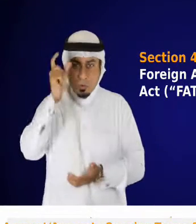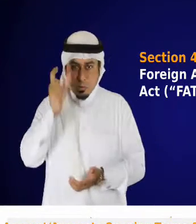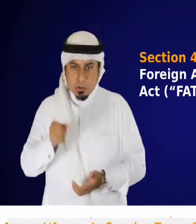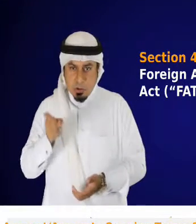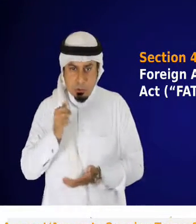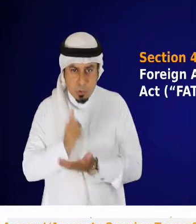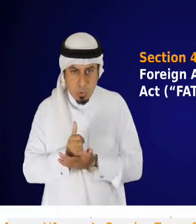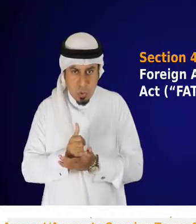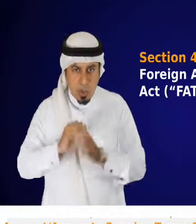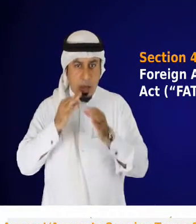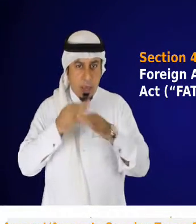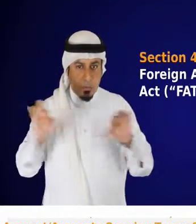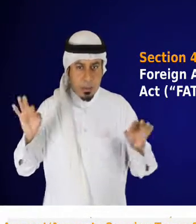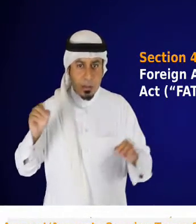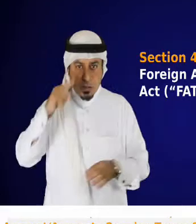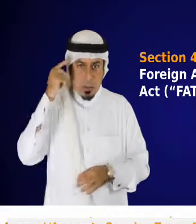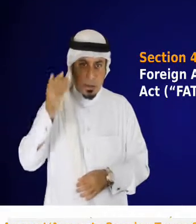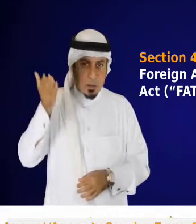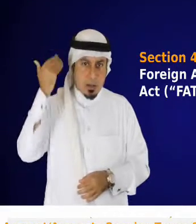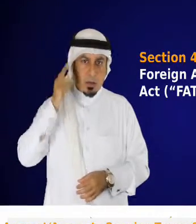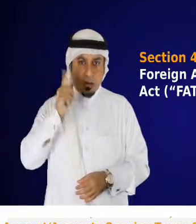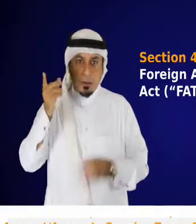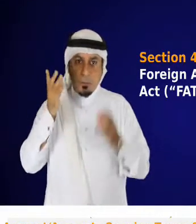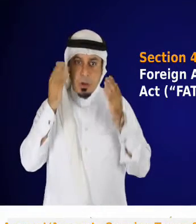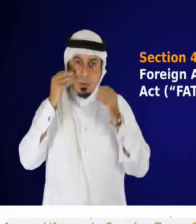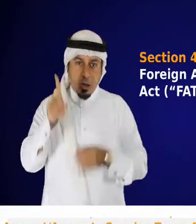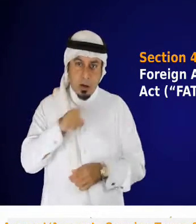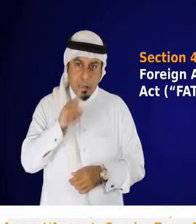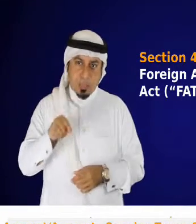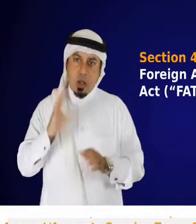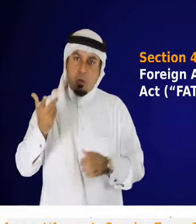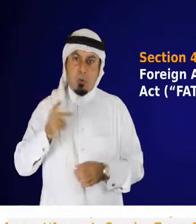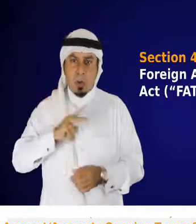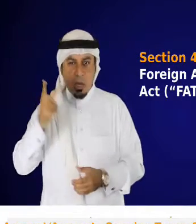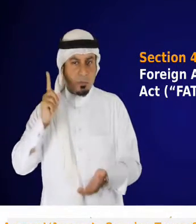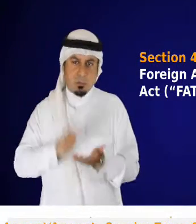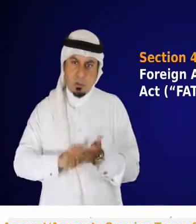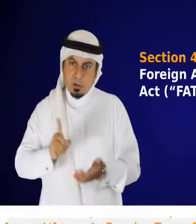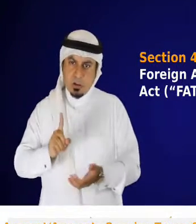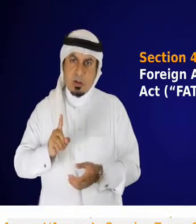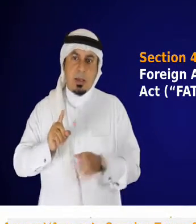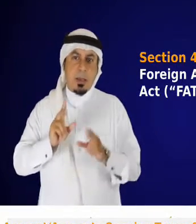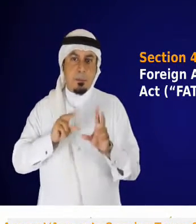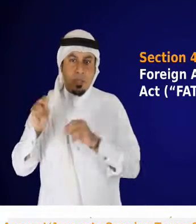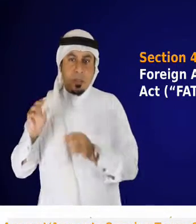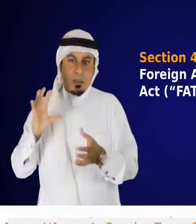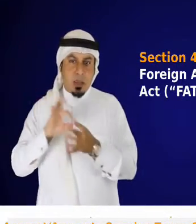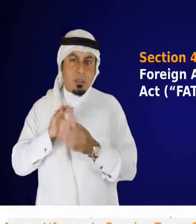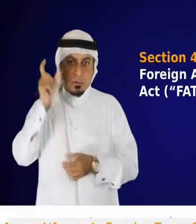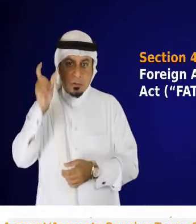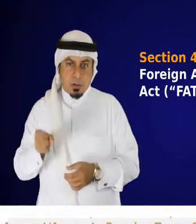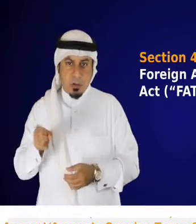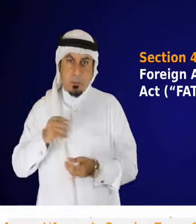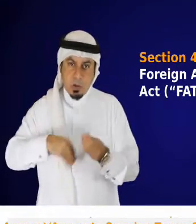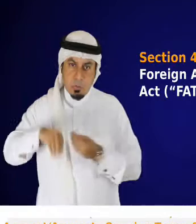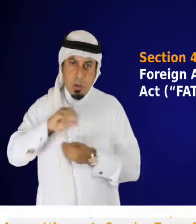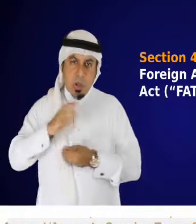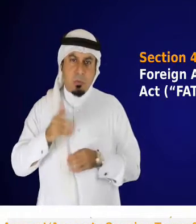any subsequent change to the noted declarations, the customer is required to inform Doha Bank of such change within 30 days of